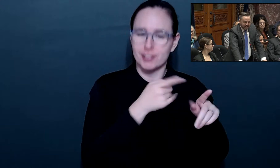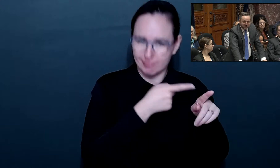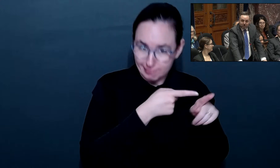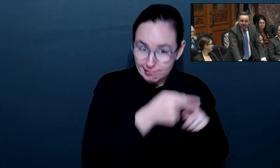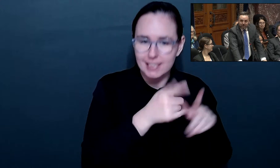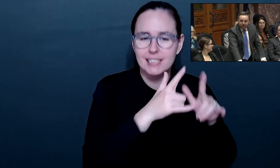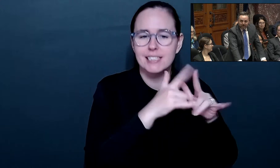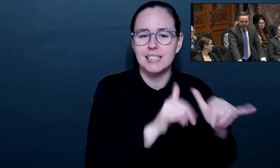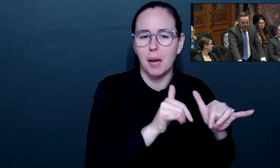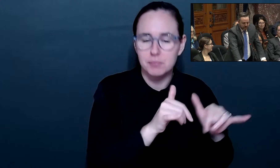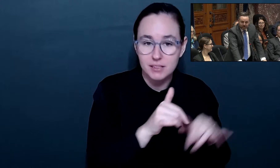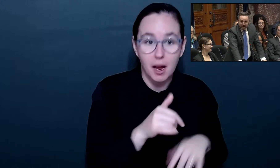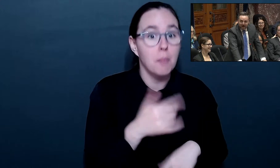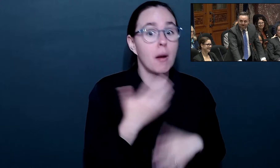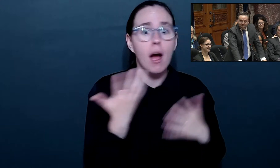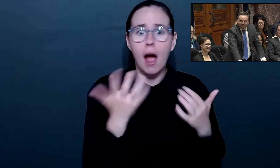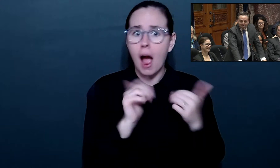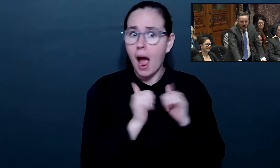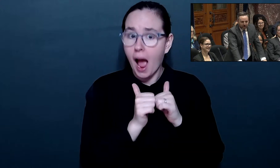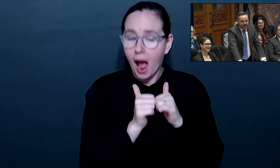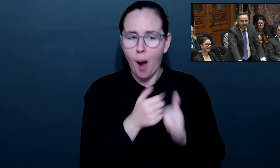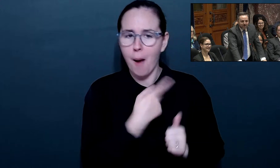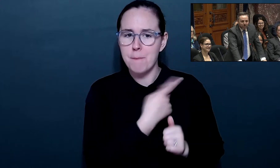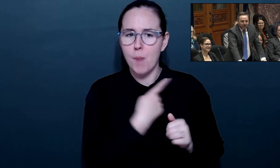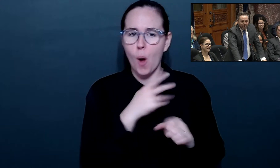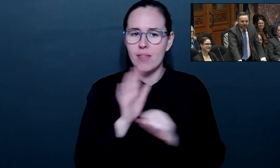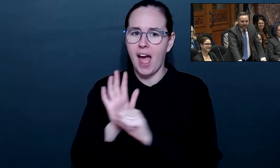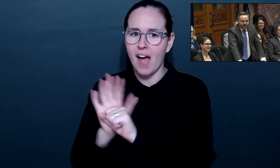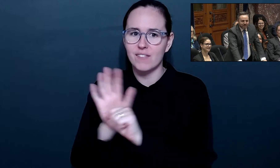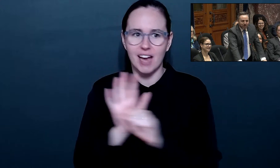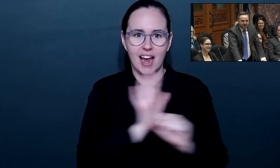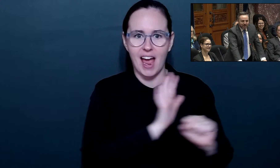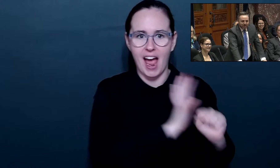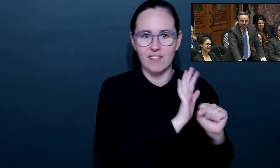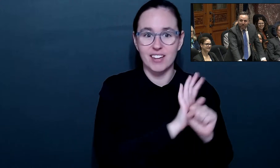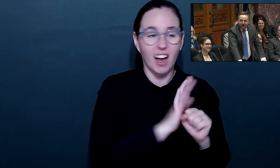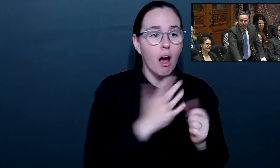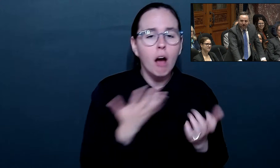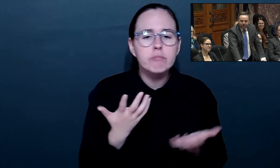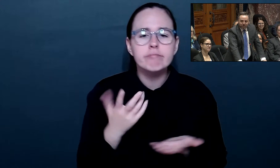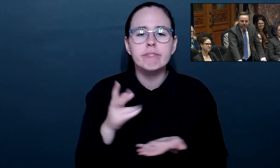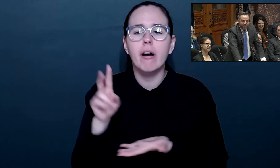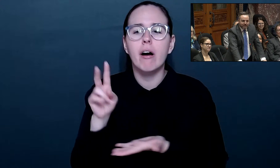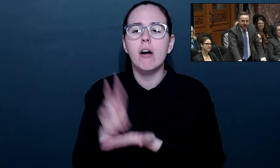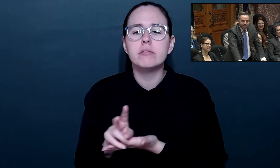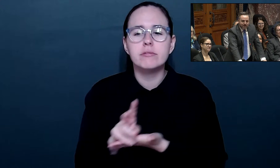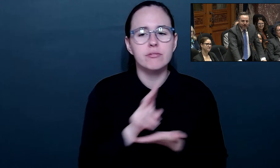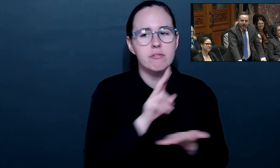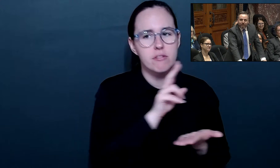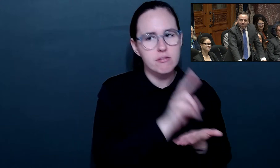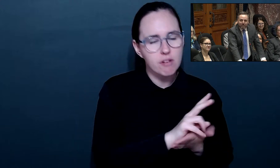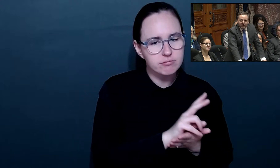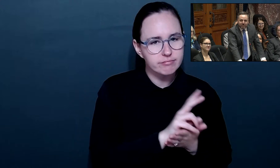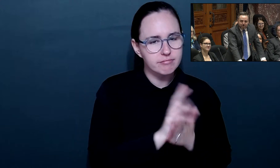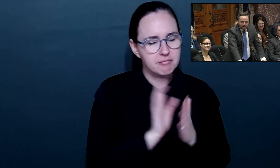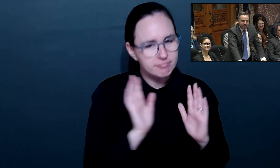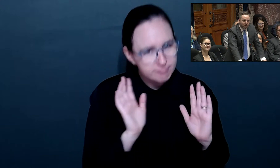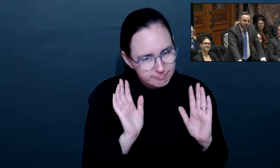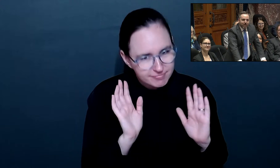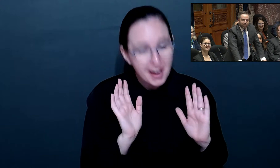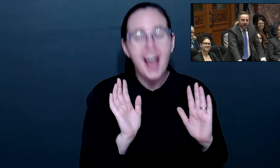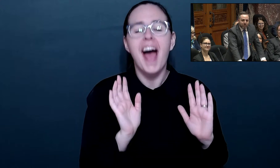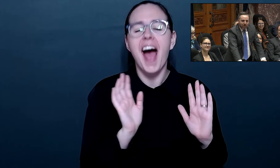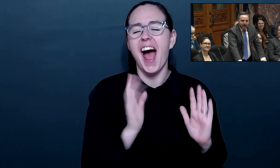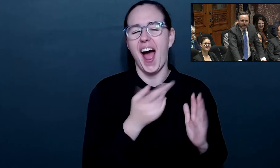for Indigenous Relations and Reconciliation, Melody Mark. We all got to know each other quite well during that time, and every time I see Pete